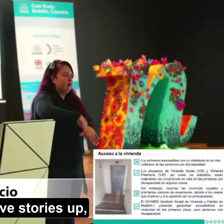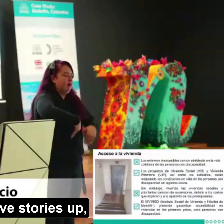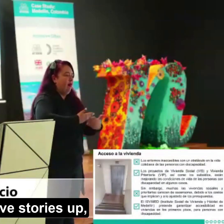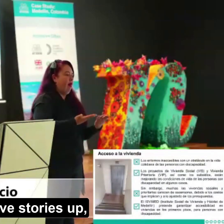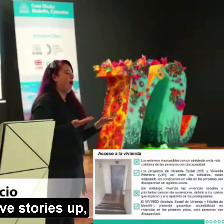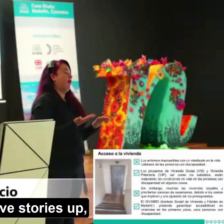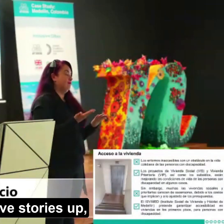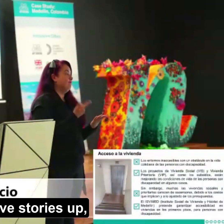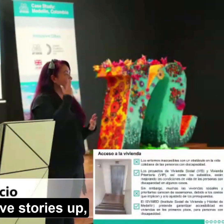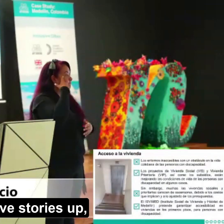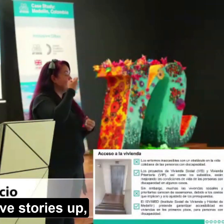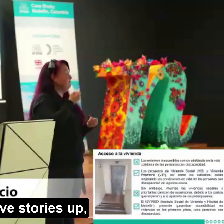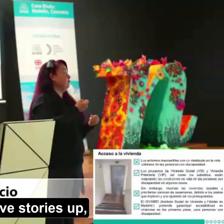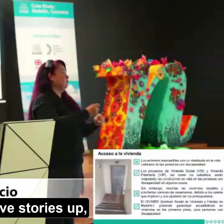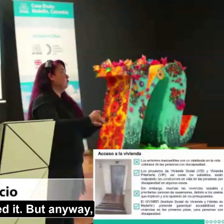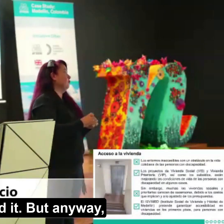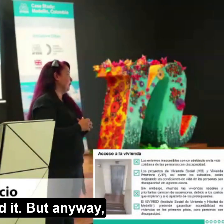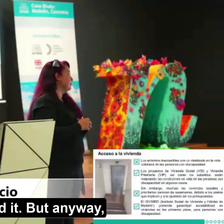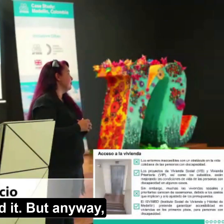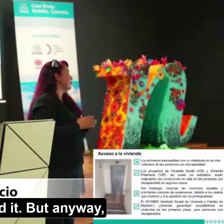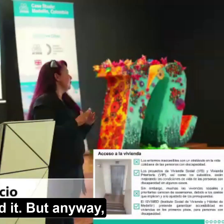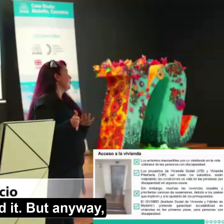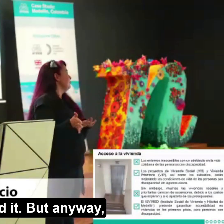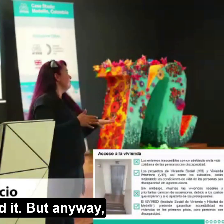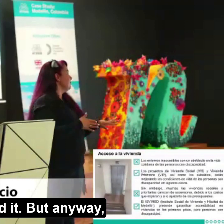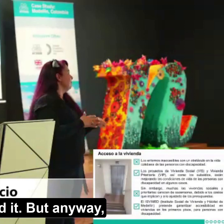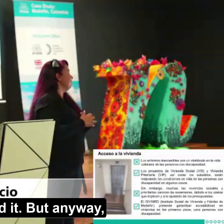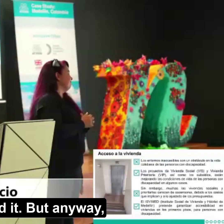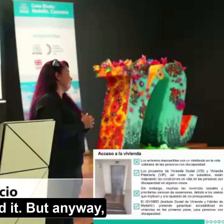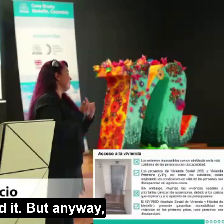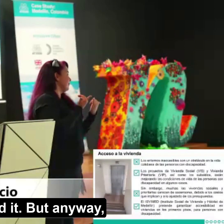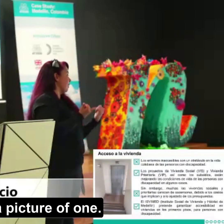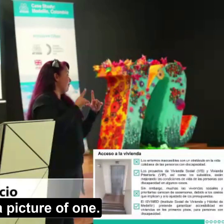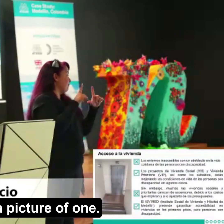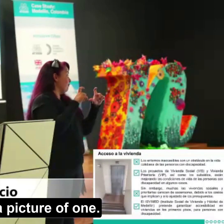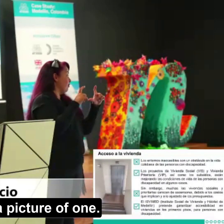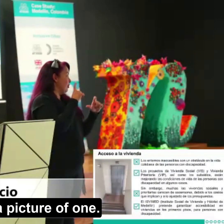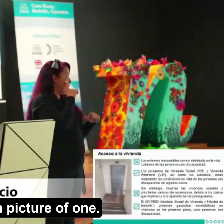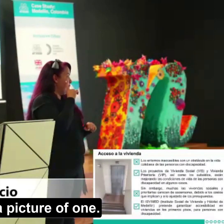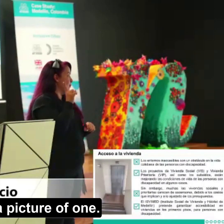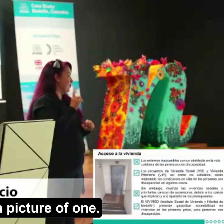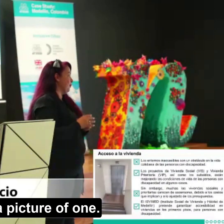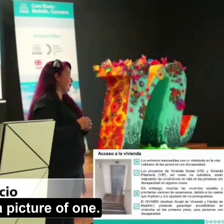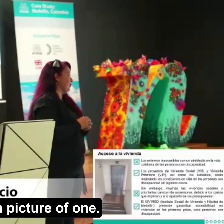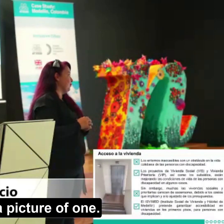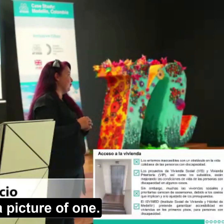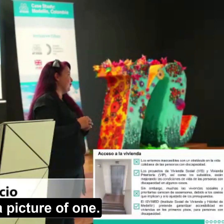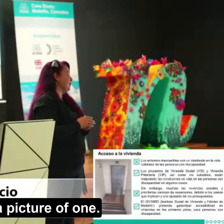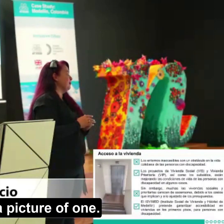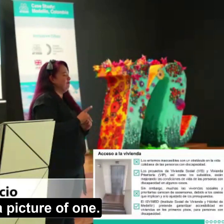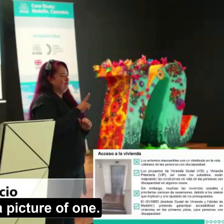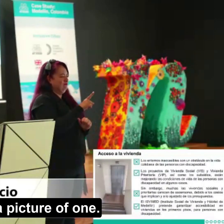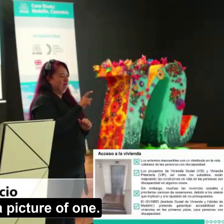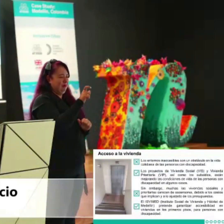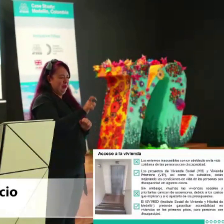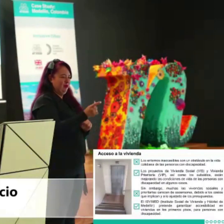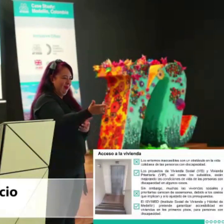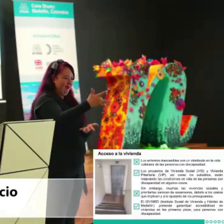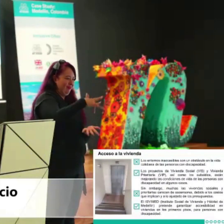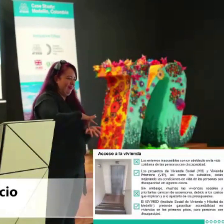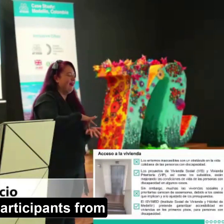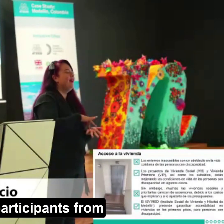5 stories and up, you need it. But anyway, here's a picture of